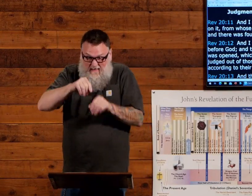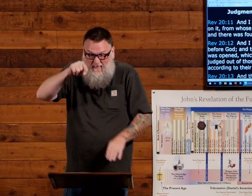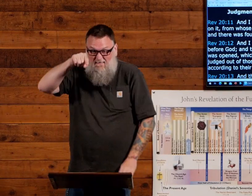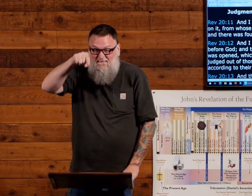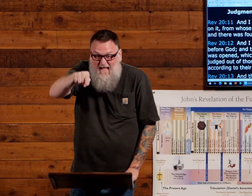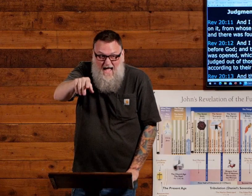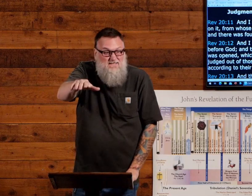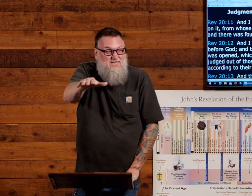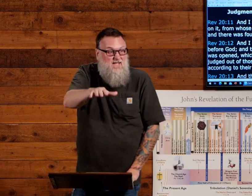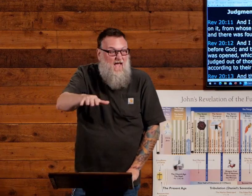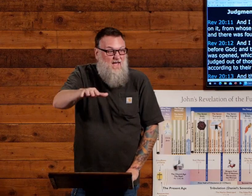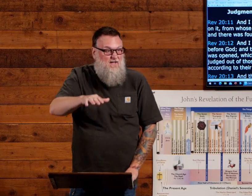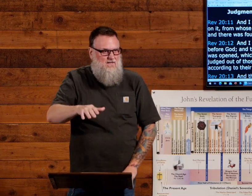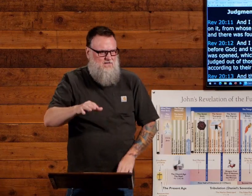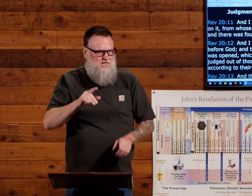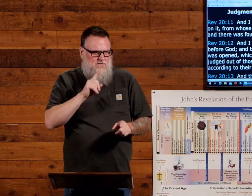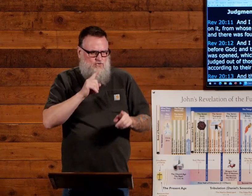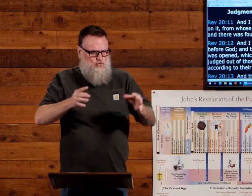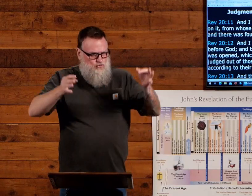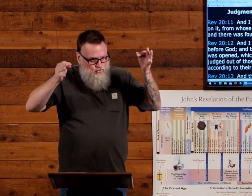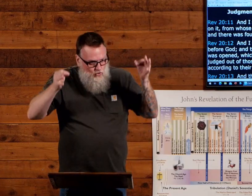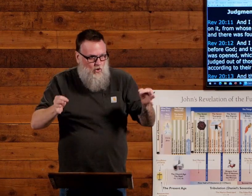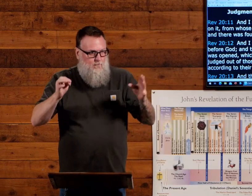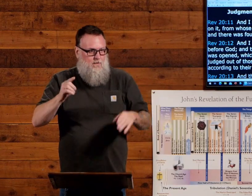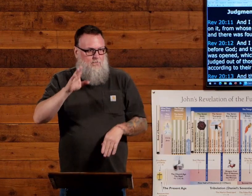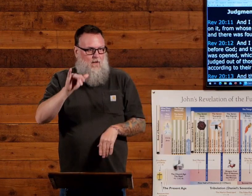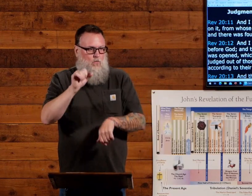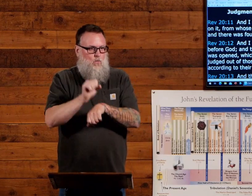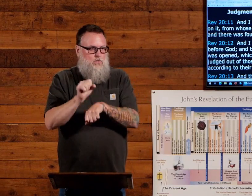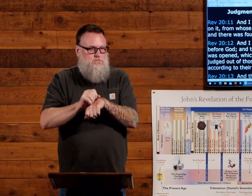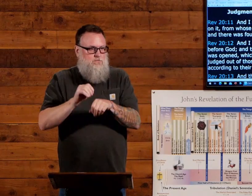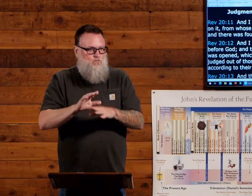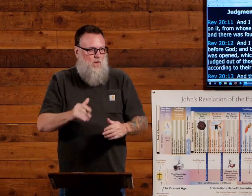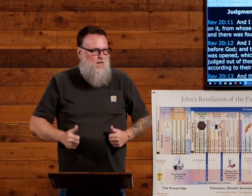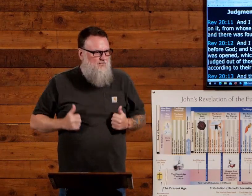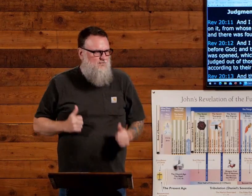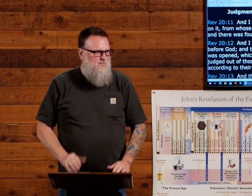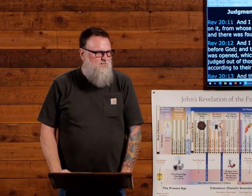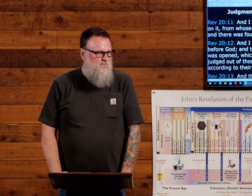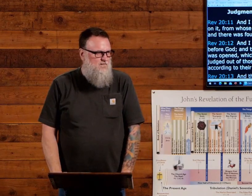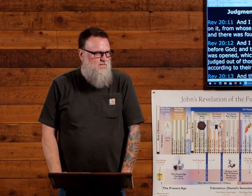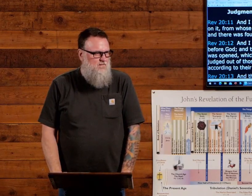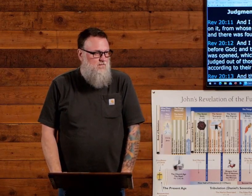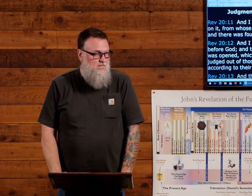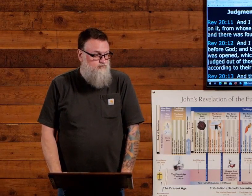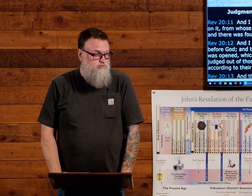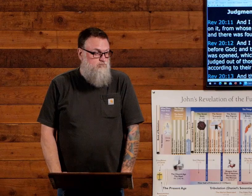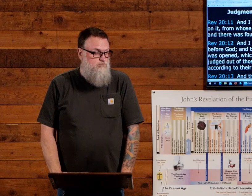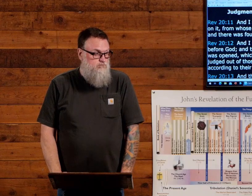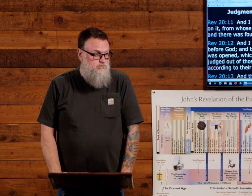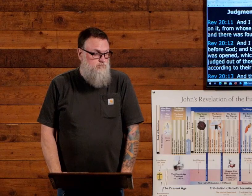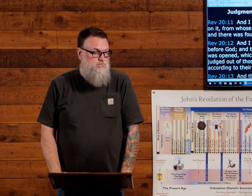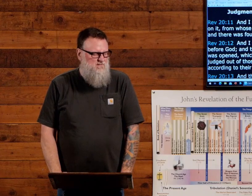Your position in that is determined by your works of your life.